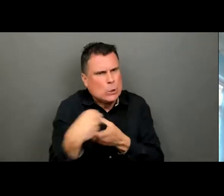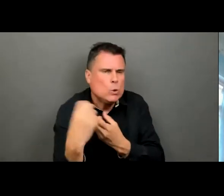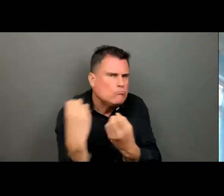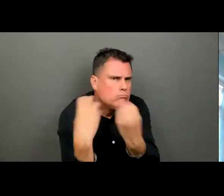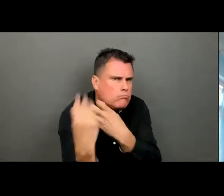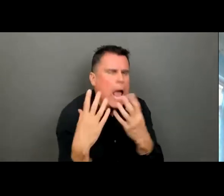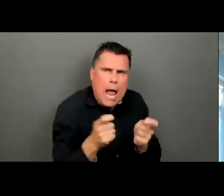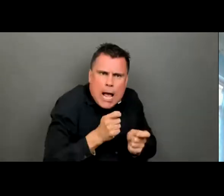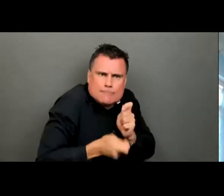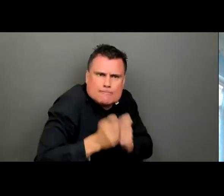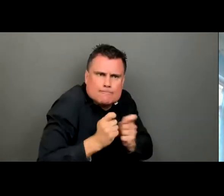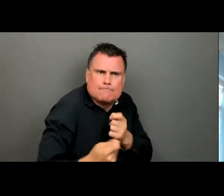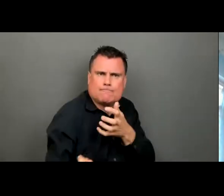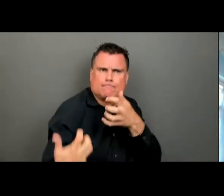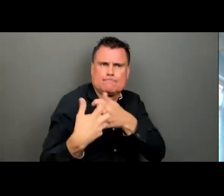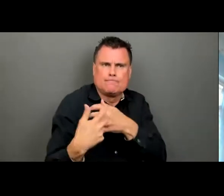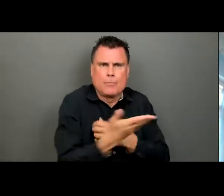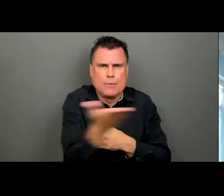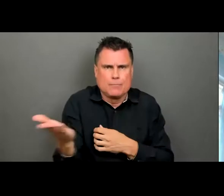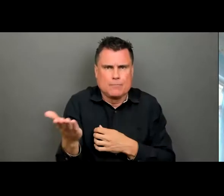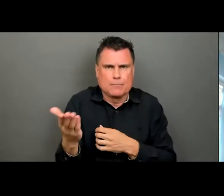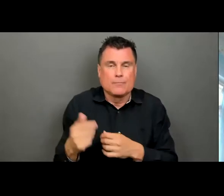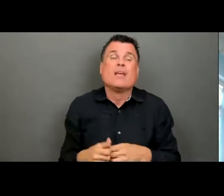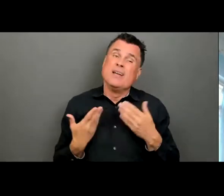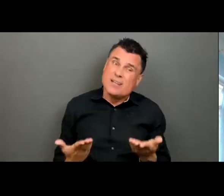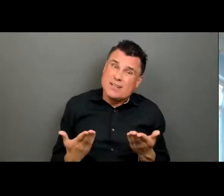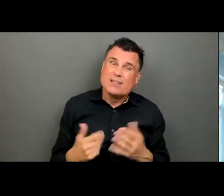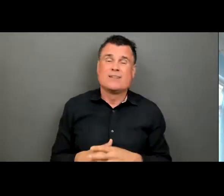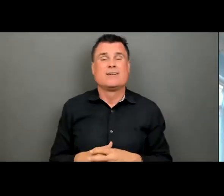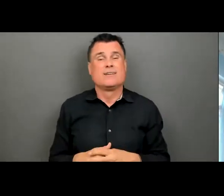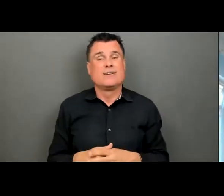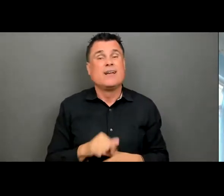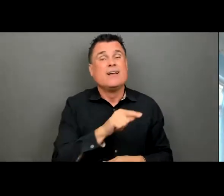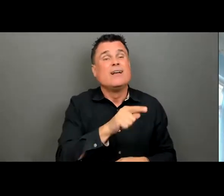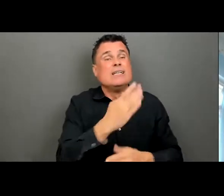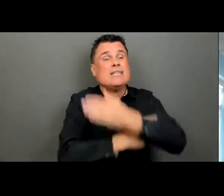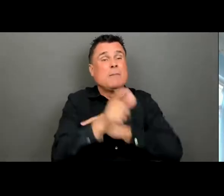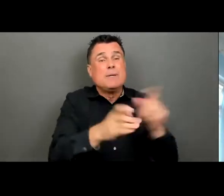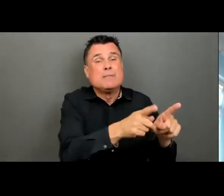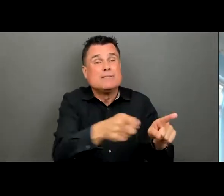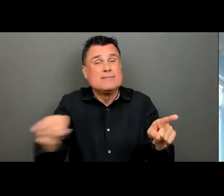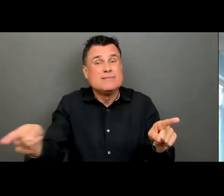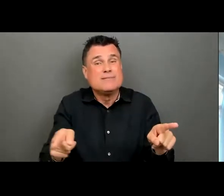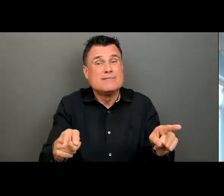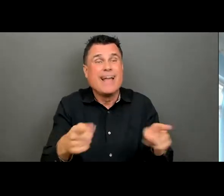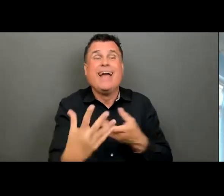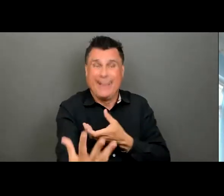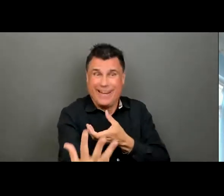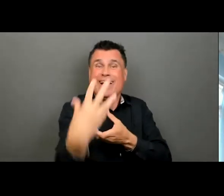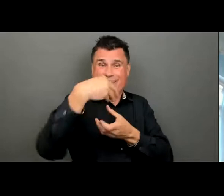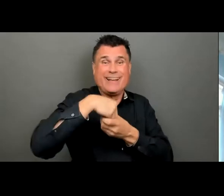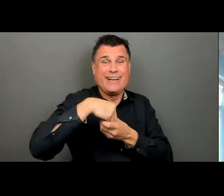considered as the active person. Rather, they are considered as the passive recipient